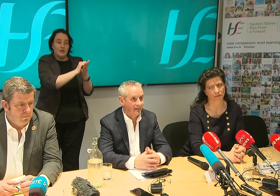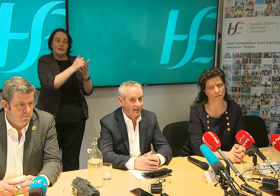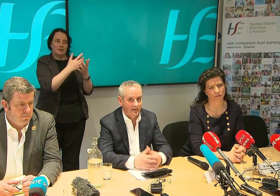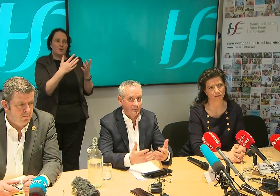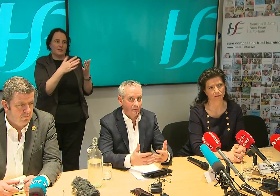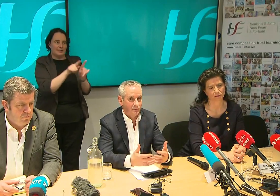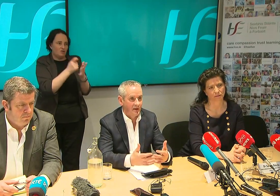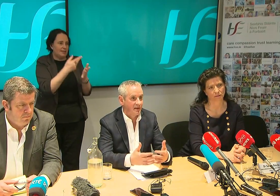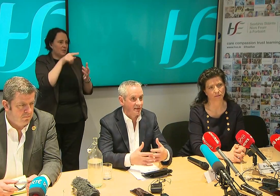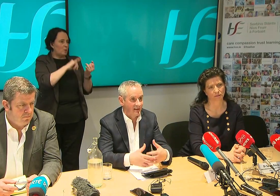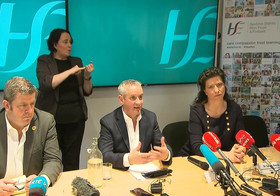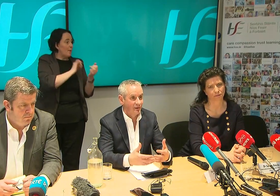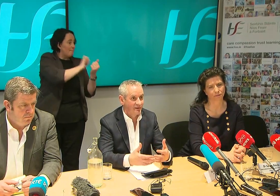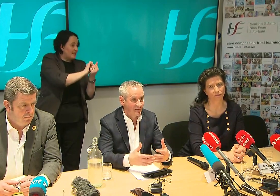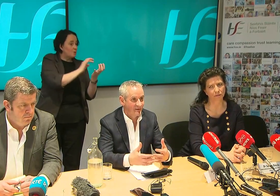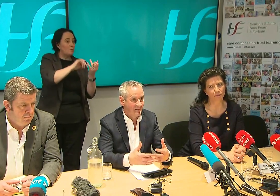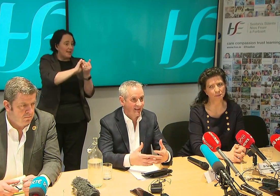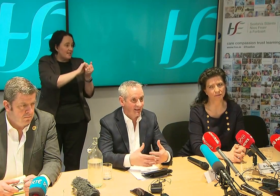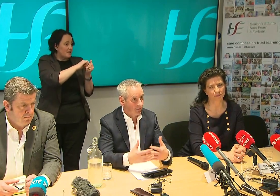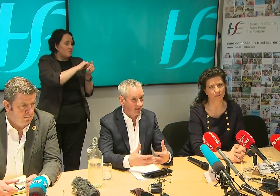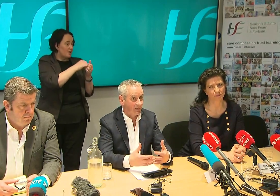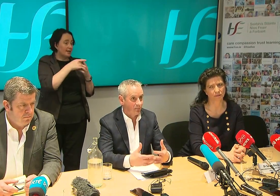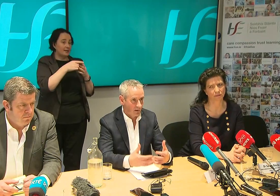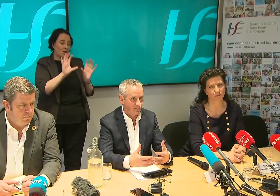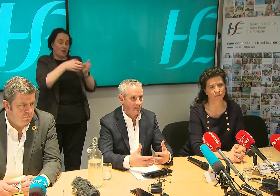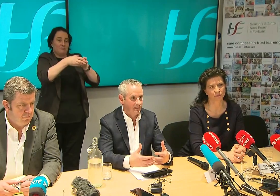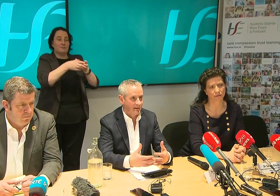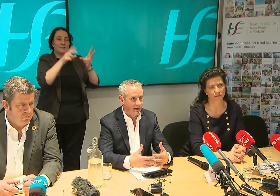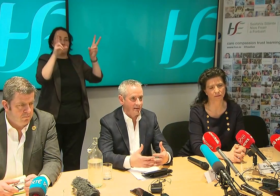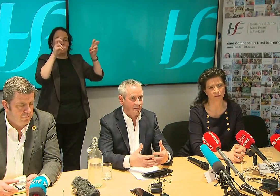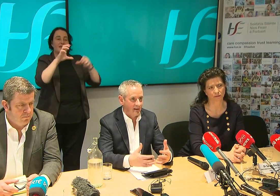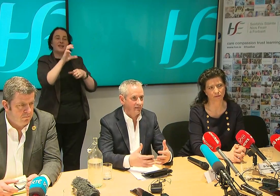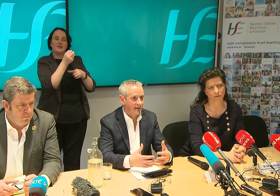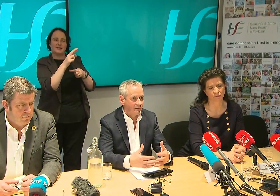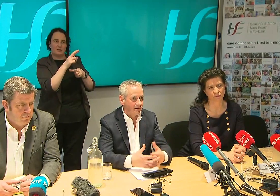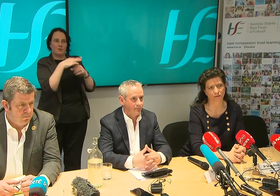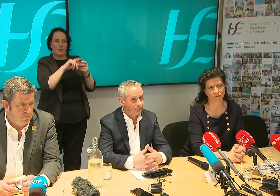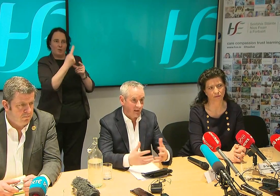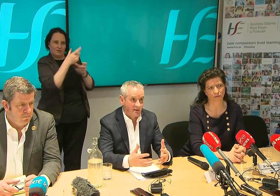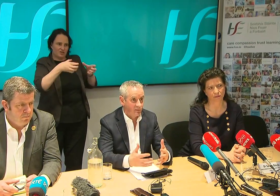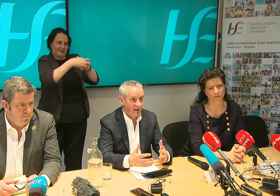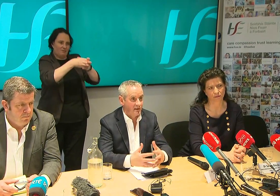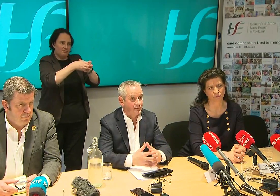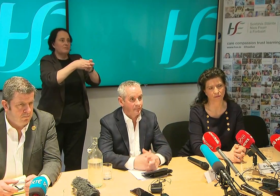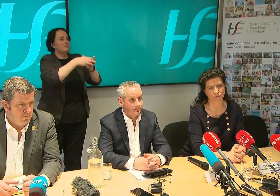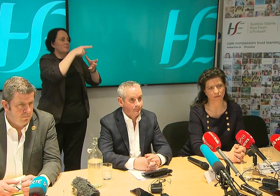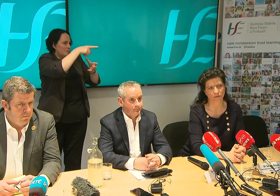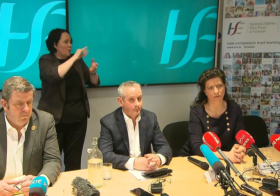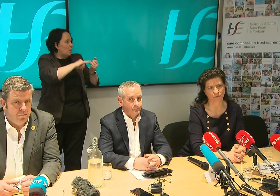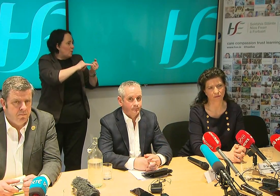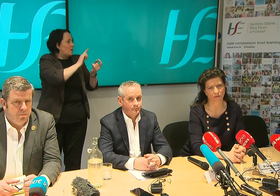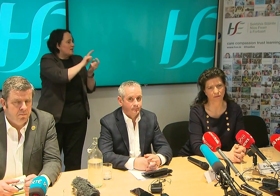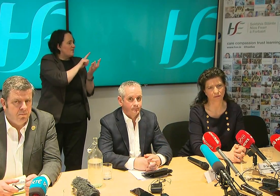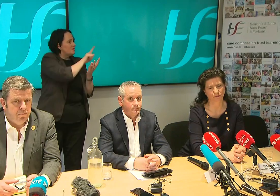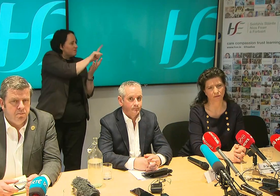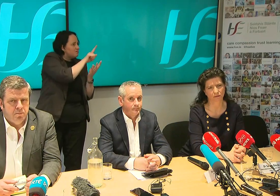together. And as you said yesterday, it's in a cluster, so, you know, you're dealing with multiple cases and interactions, so that's the complexity of it. And the